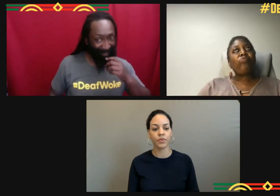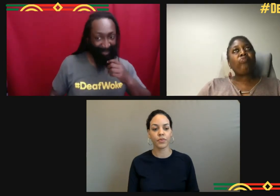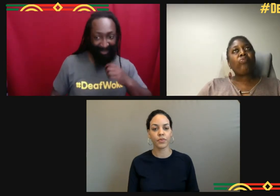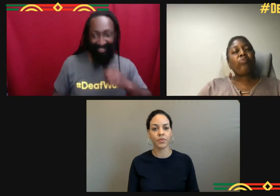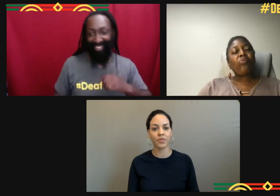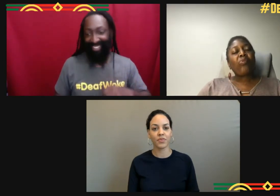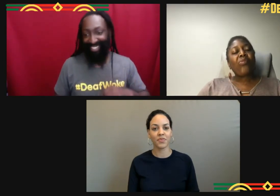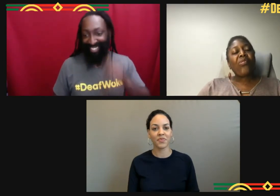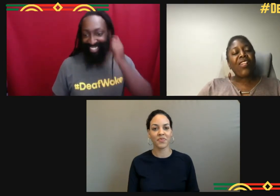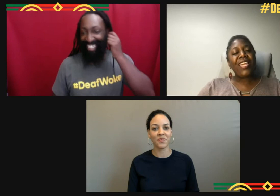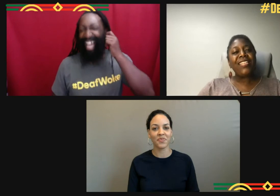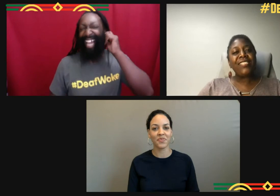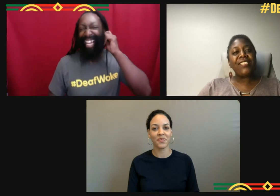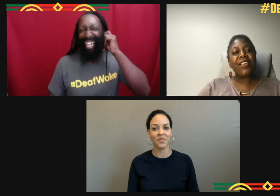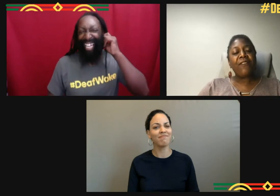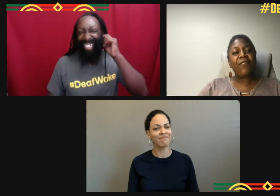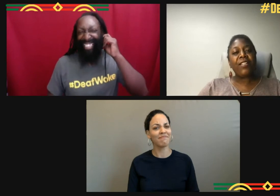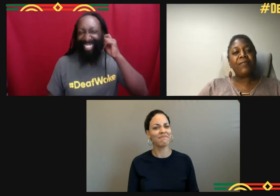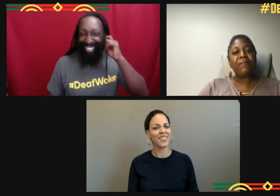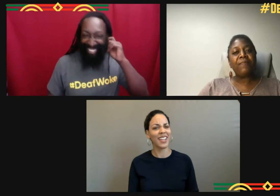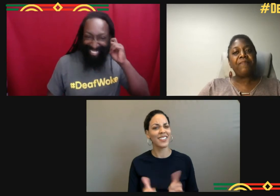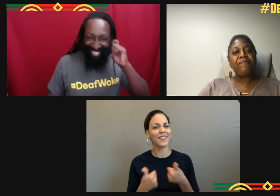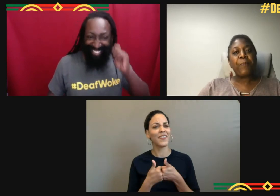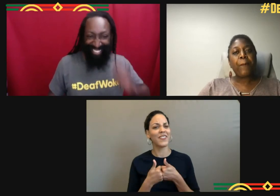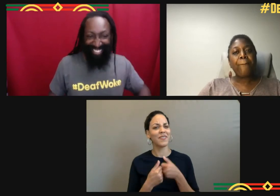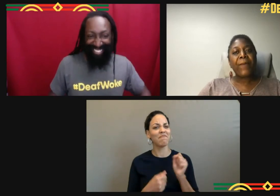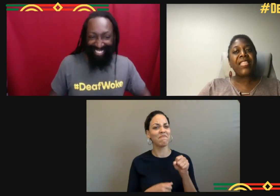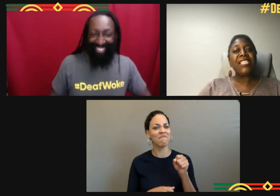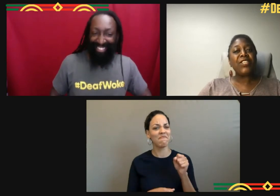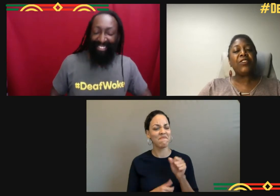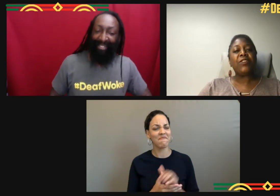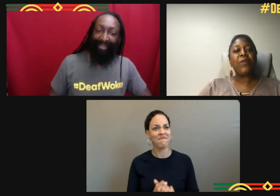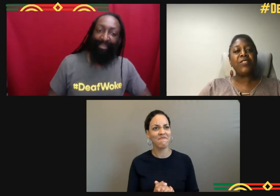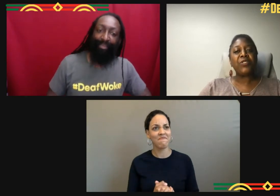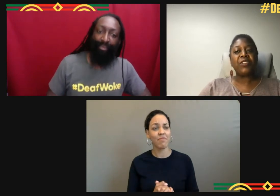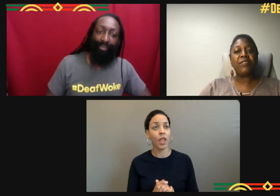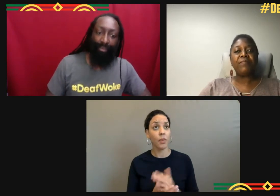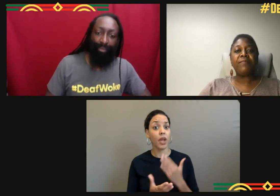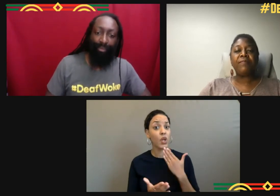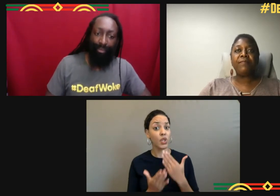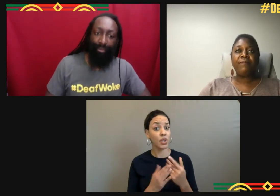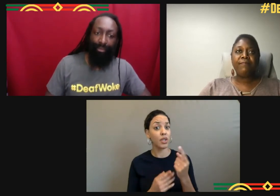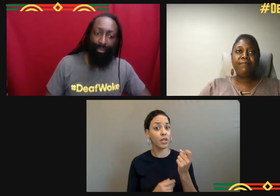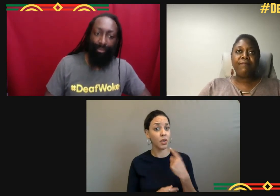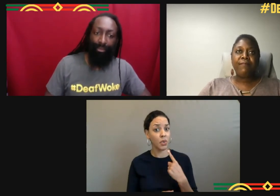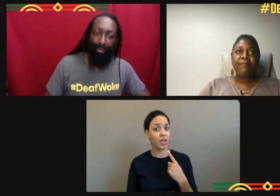That's a tough one, yeah? That is a tough one. That's a good question.